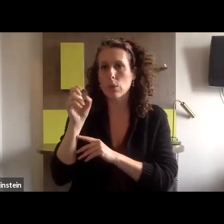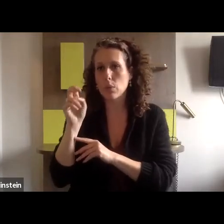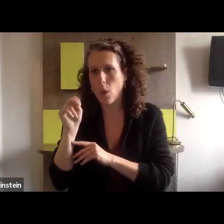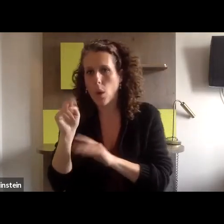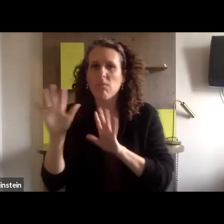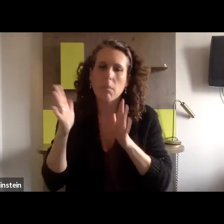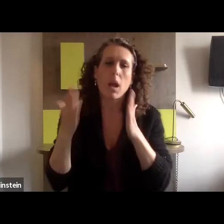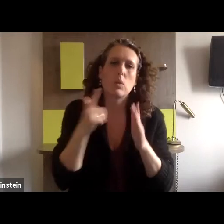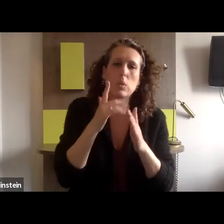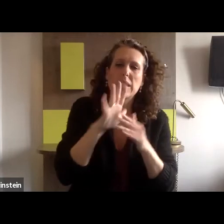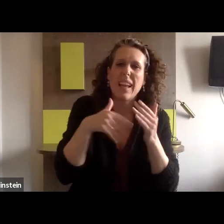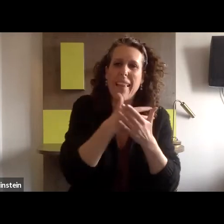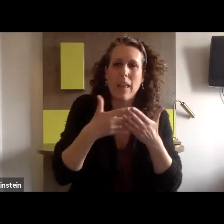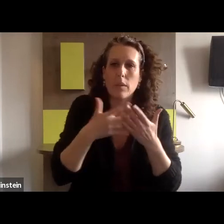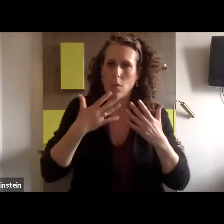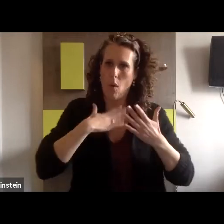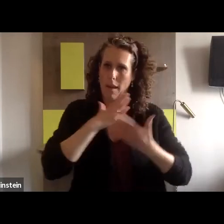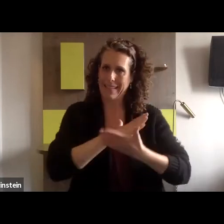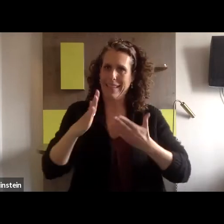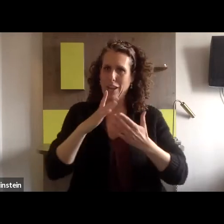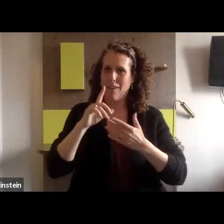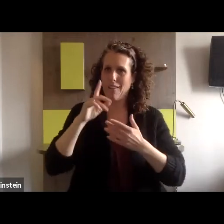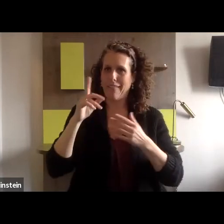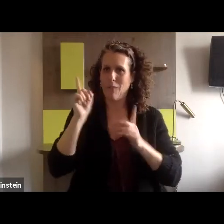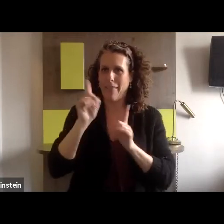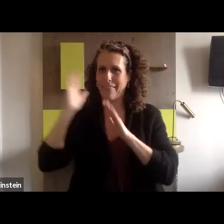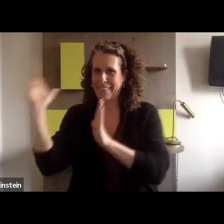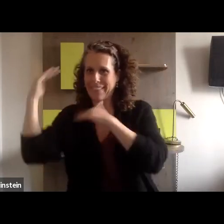to keep these terms clear.